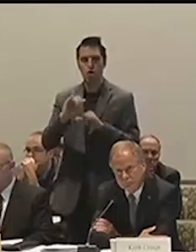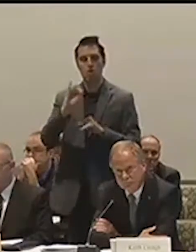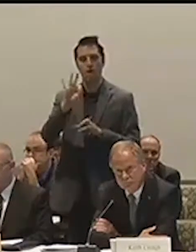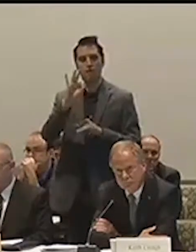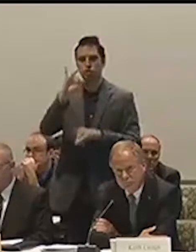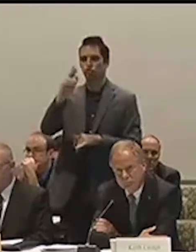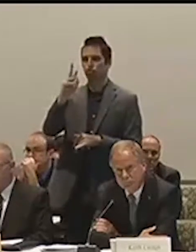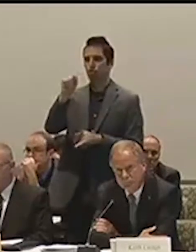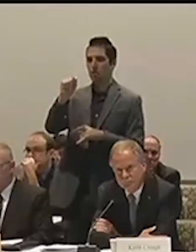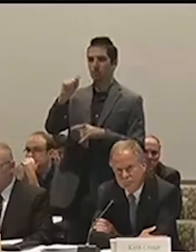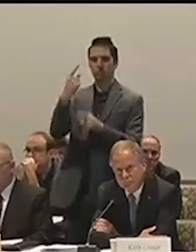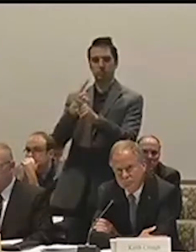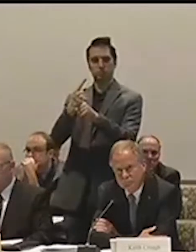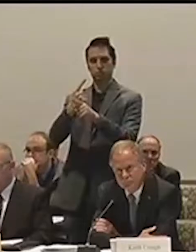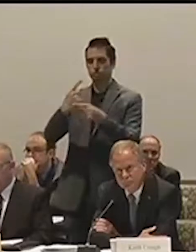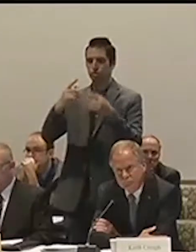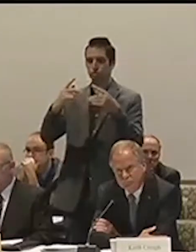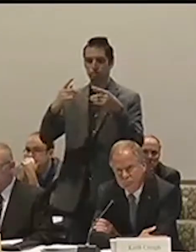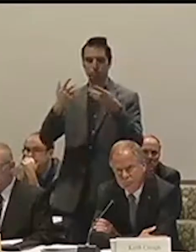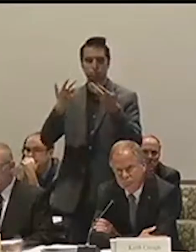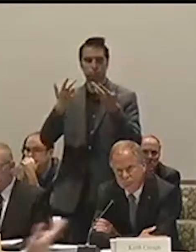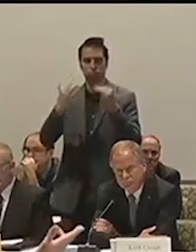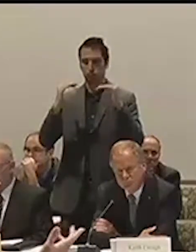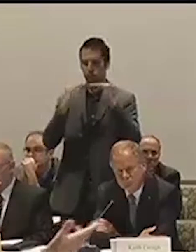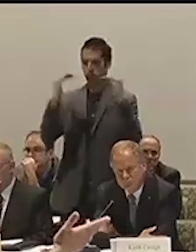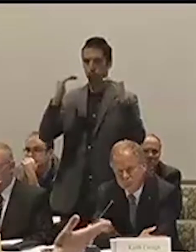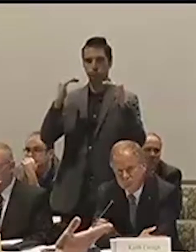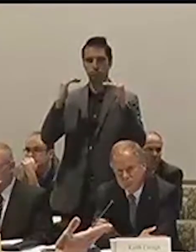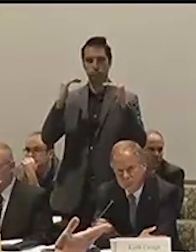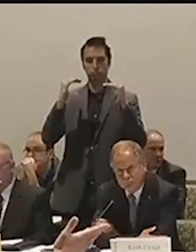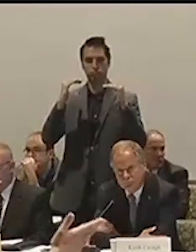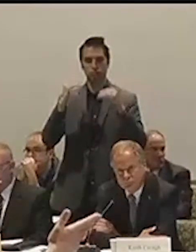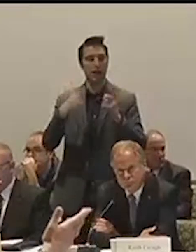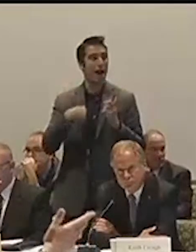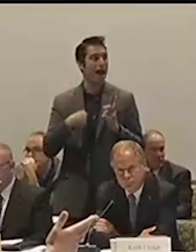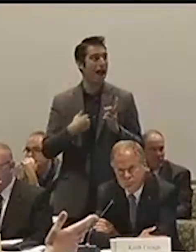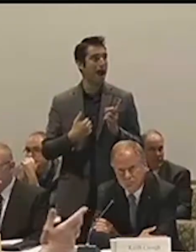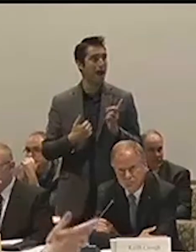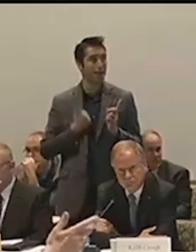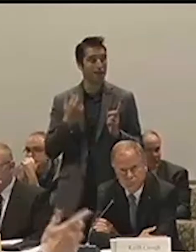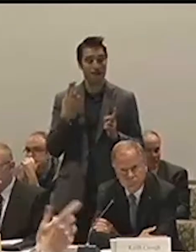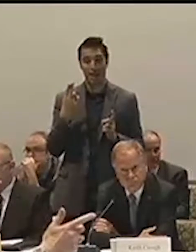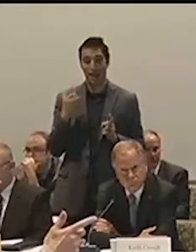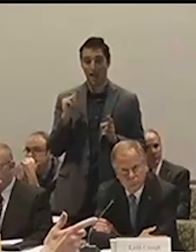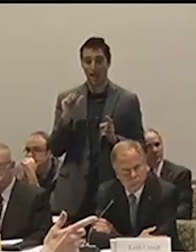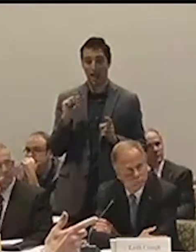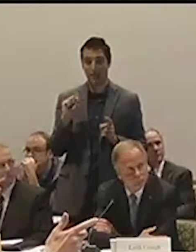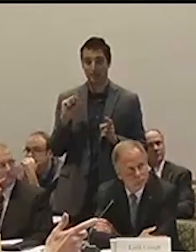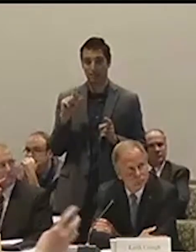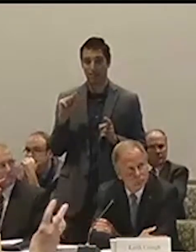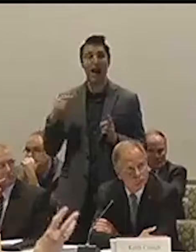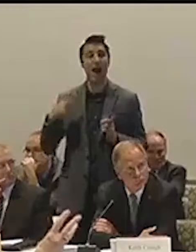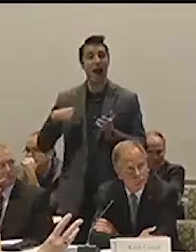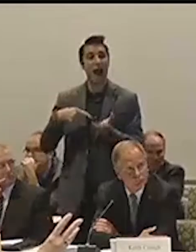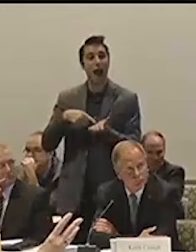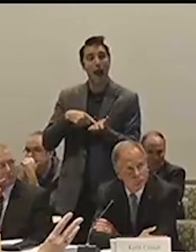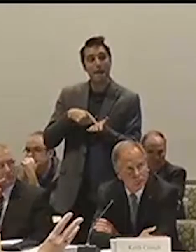that, the issue of fairness. And, you know, I'm in Hazlitt. I pay less than this